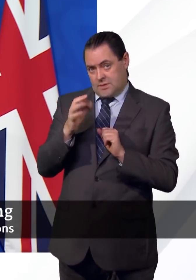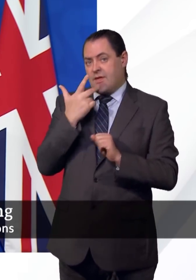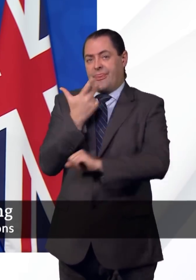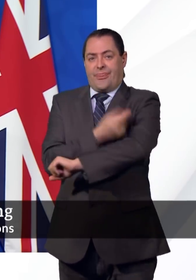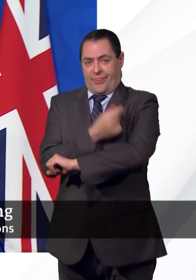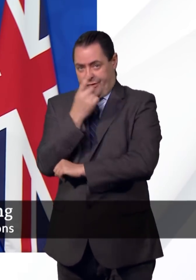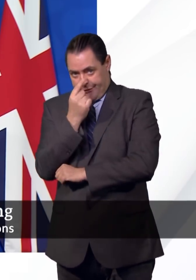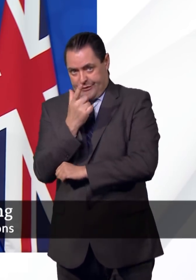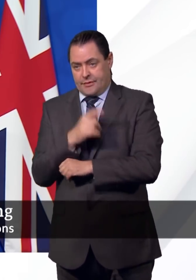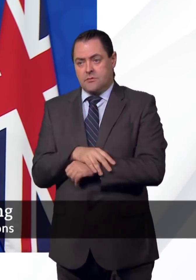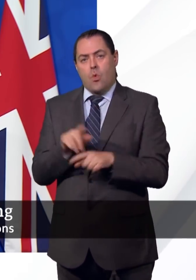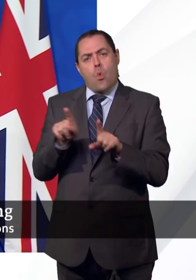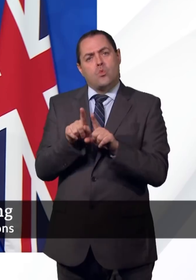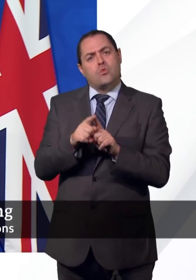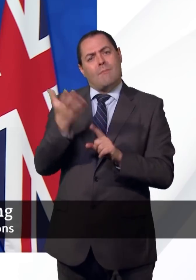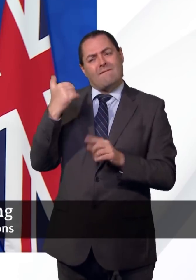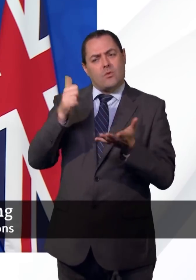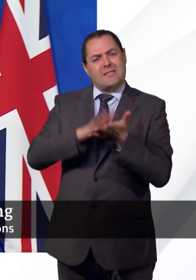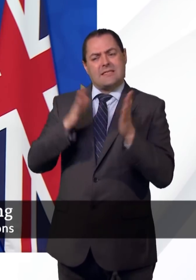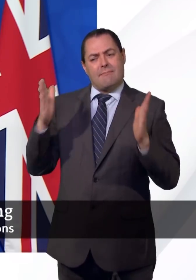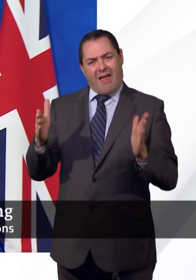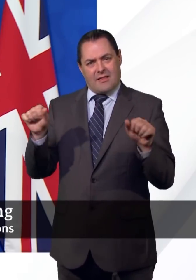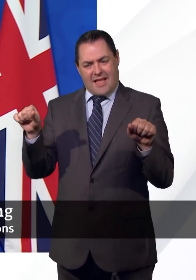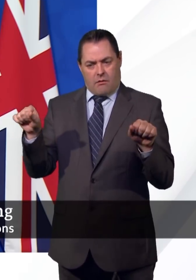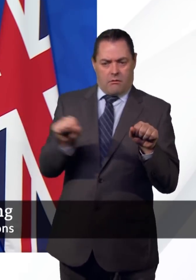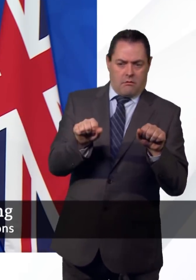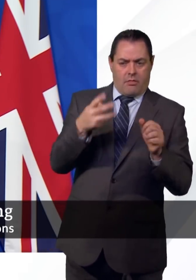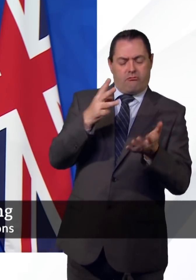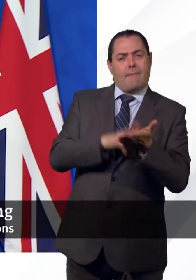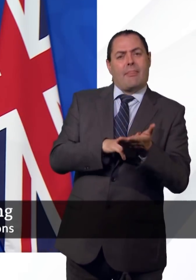second dose and booster to a minimum of just 3